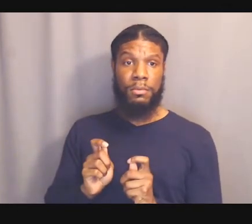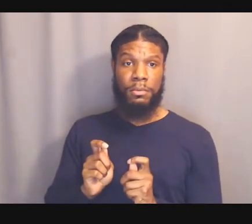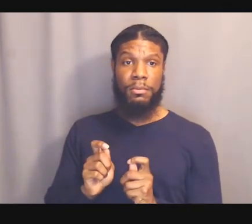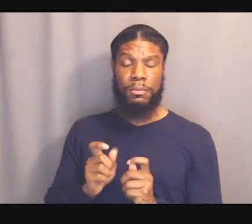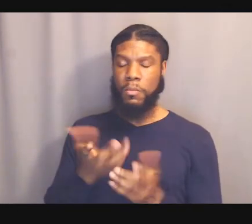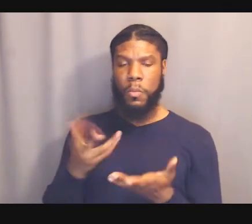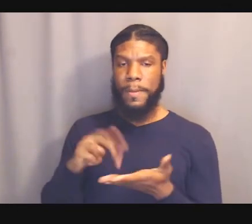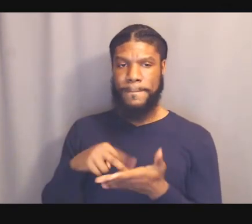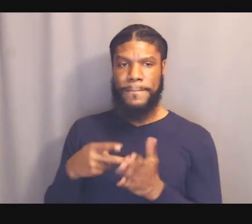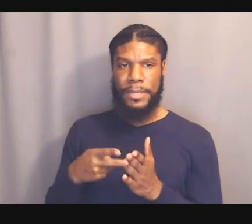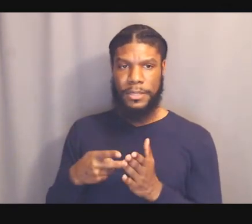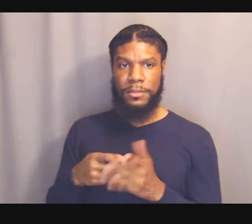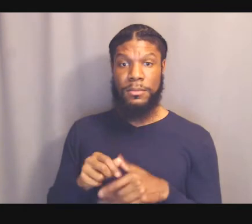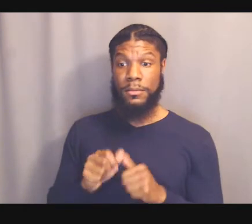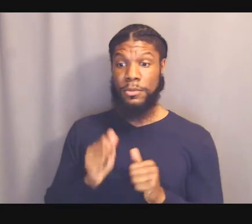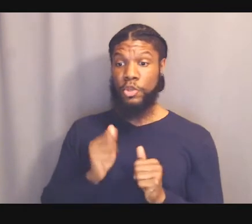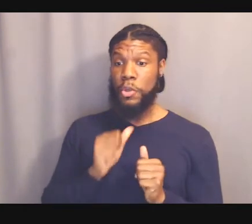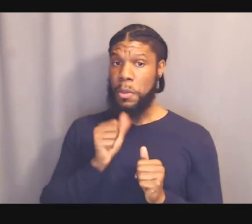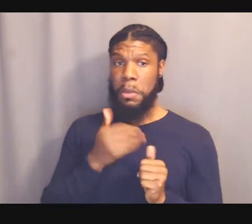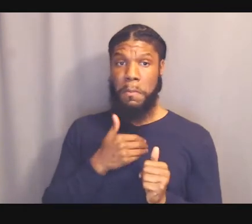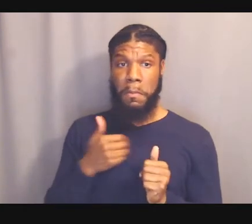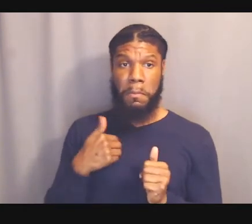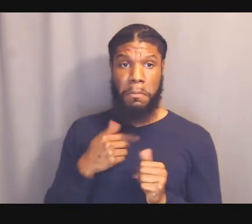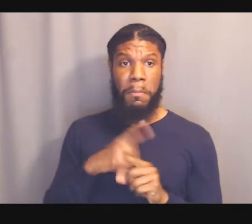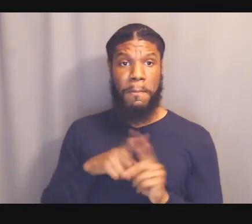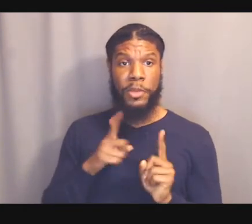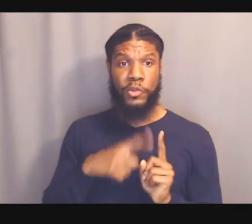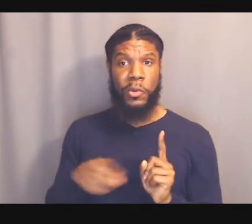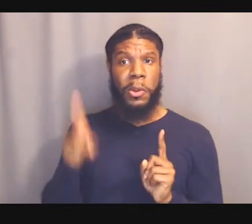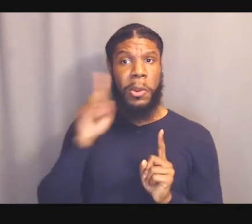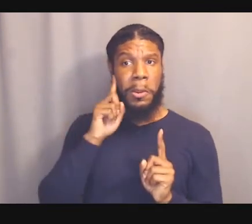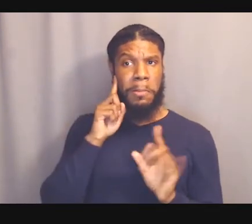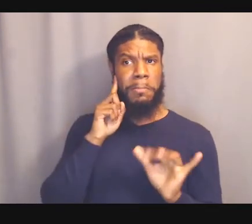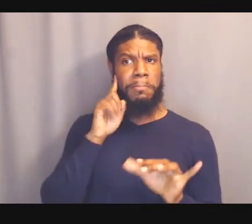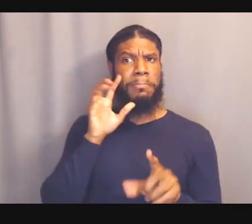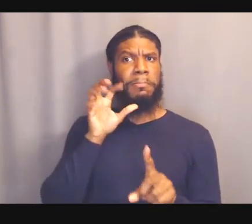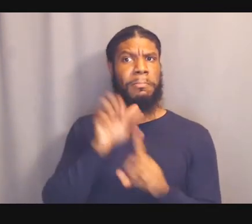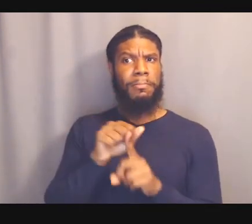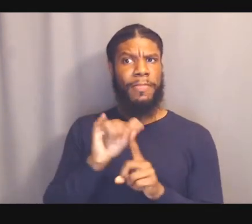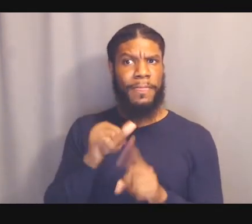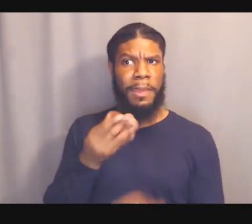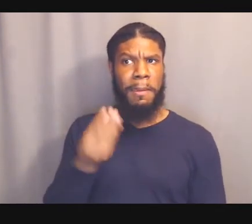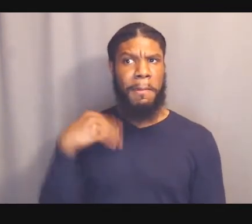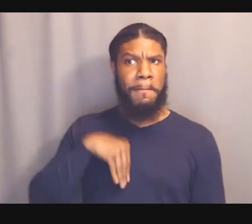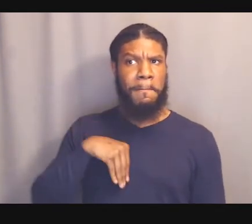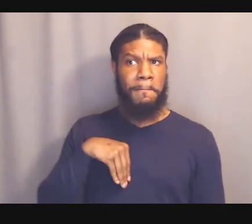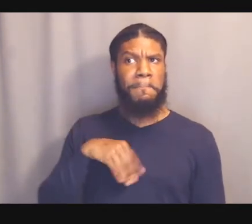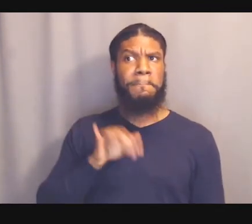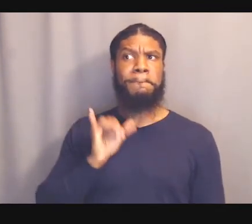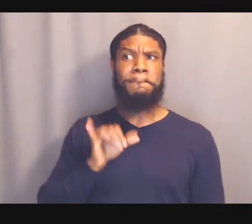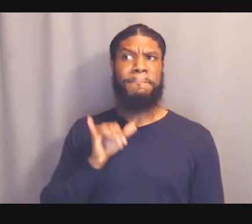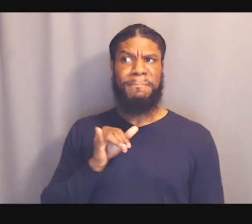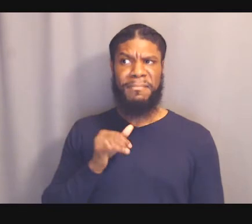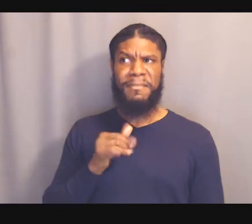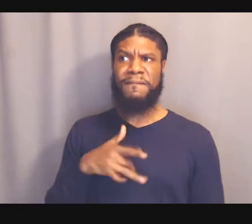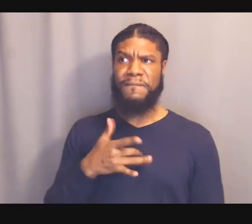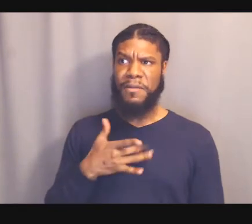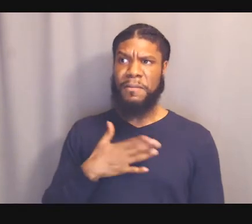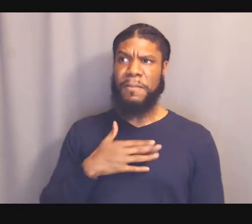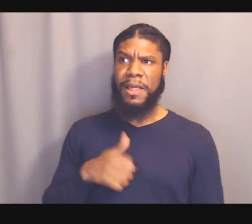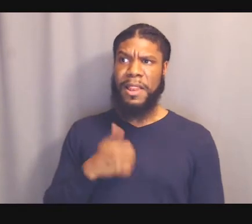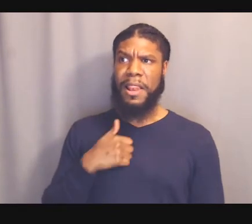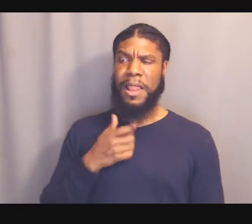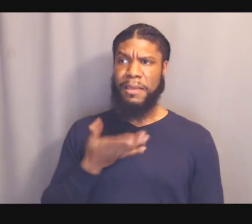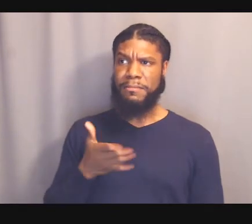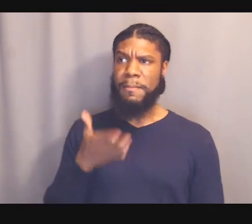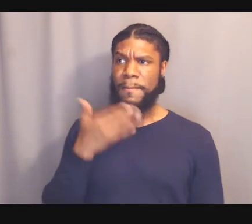member, that you've heard something that has added value to your life and you want to sow into the ministry. If you are a member,